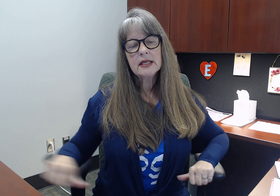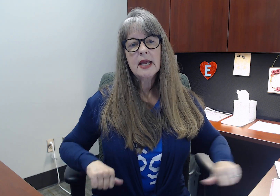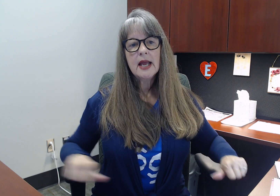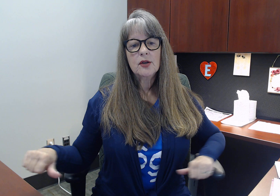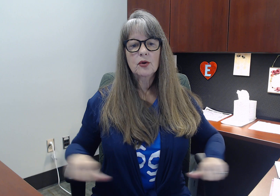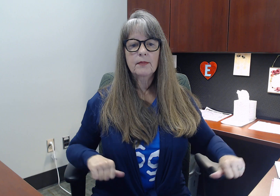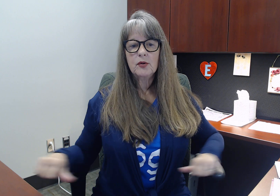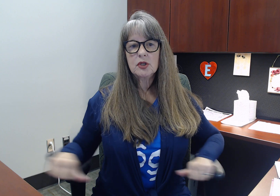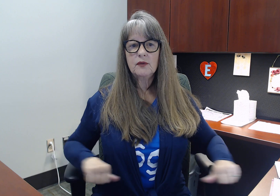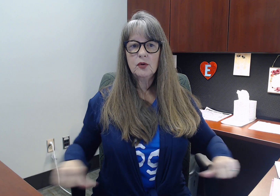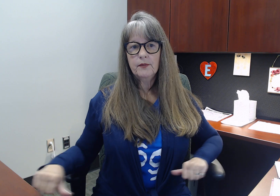and you're boastful.